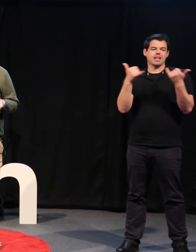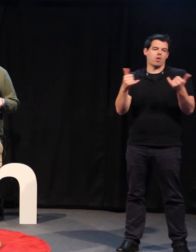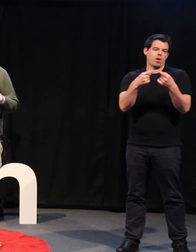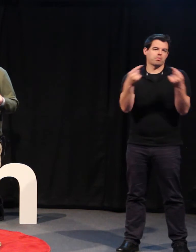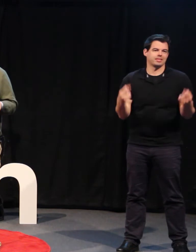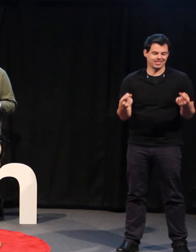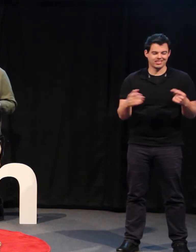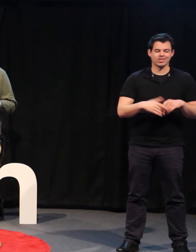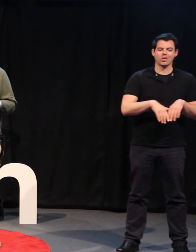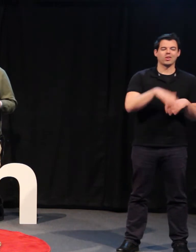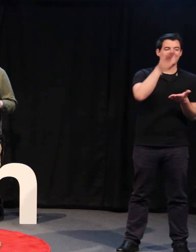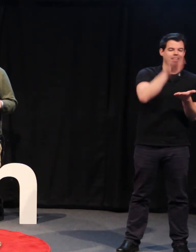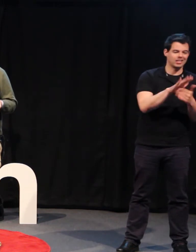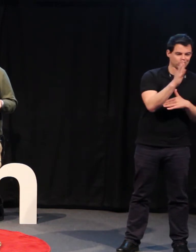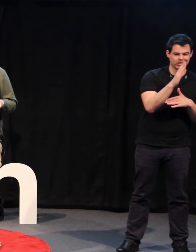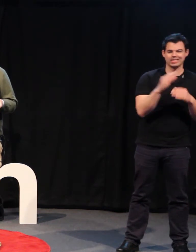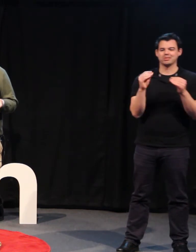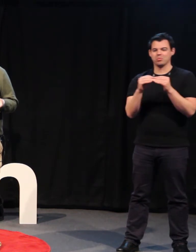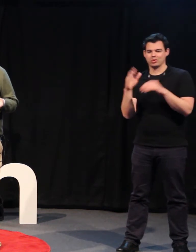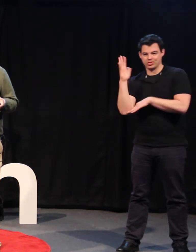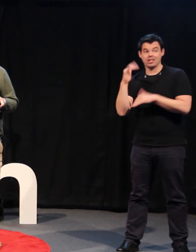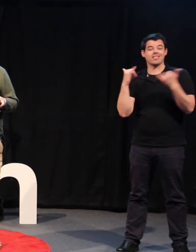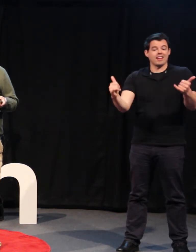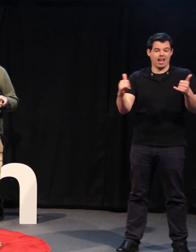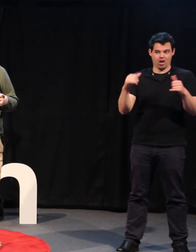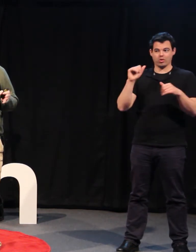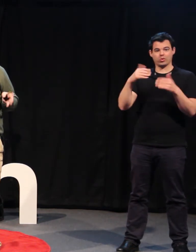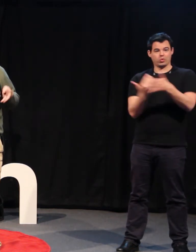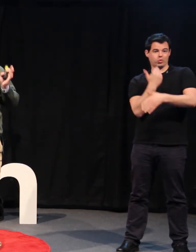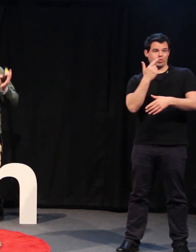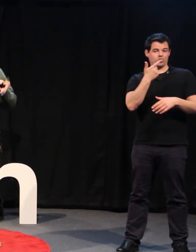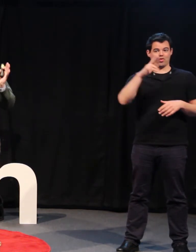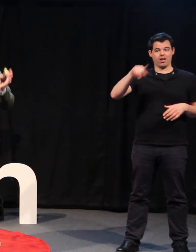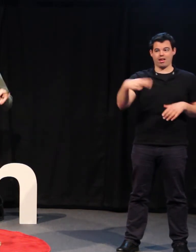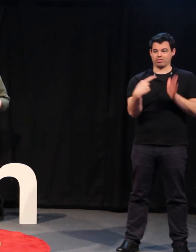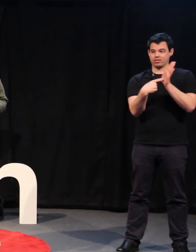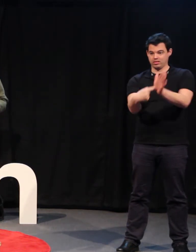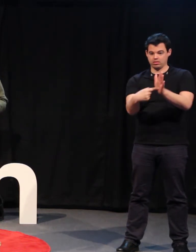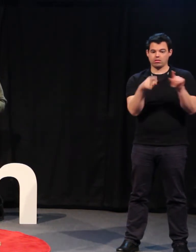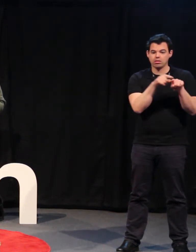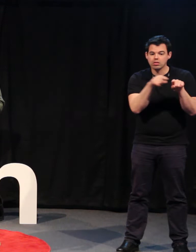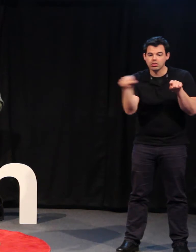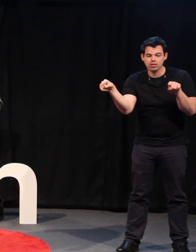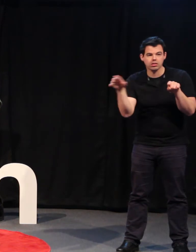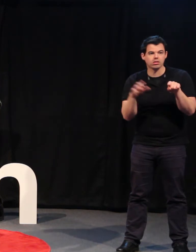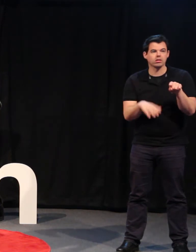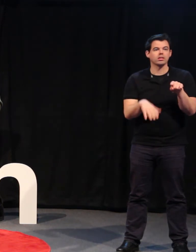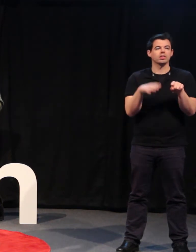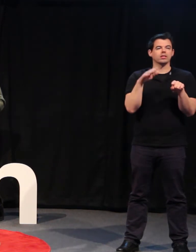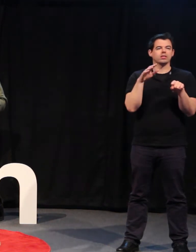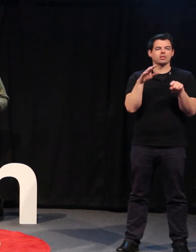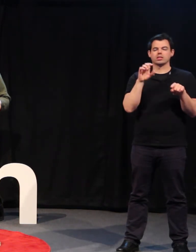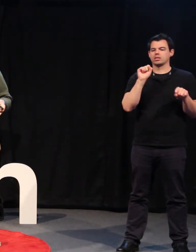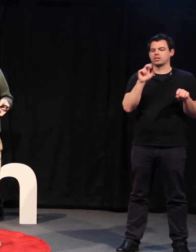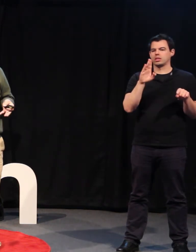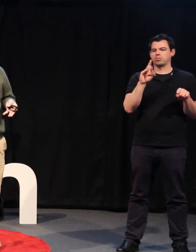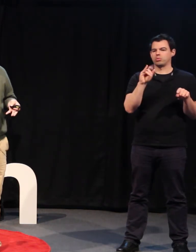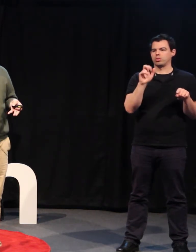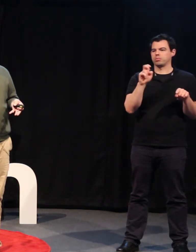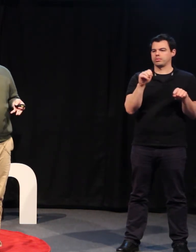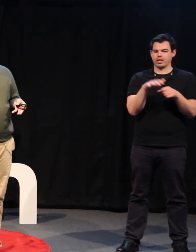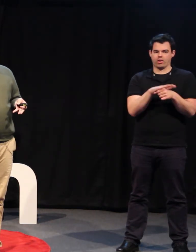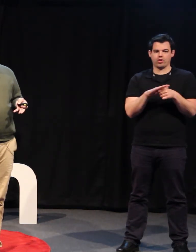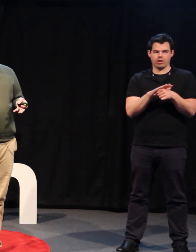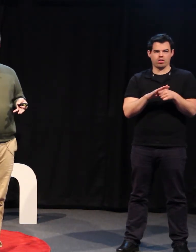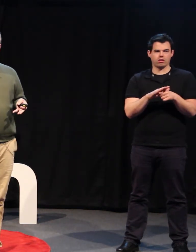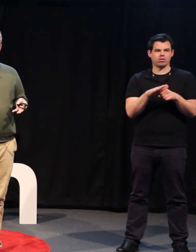the environment that's suburban neighborhoods. And on the y-axis it's the proportion of the animals we found in each of these couple dozen